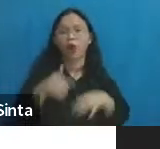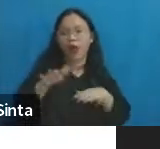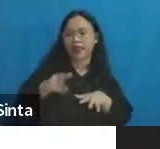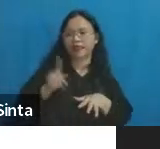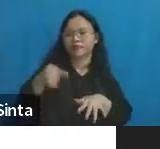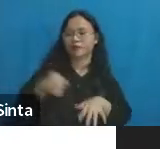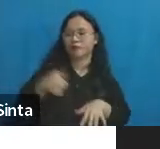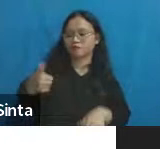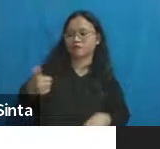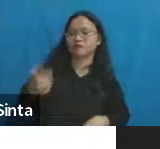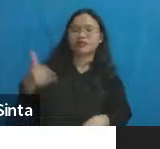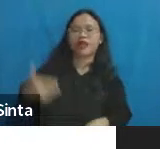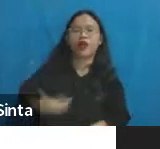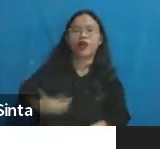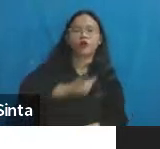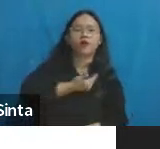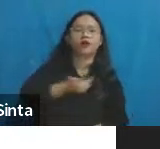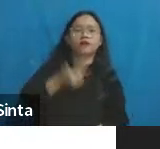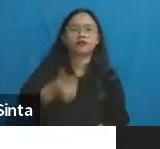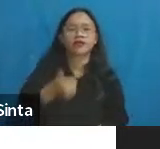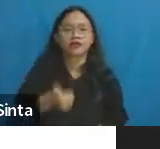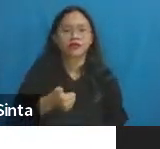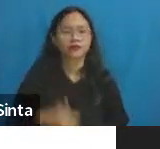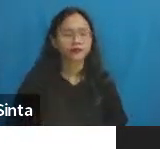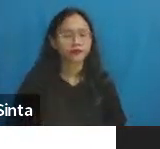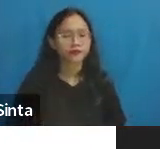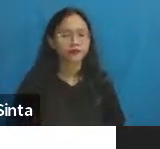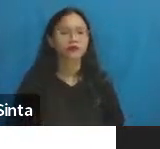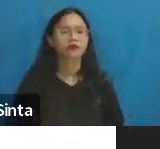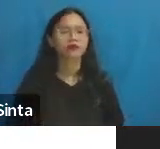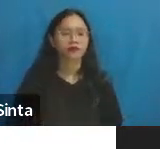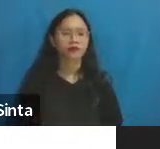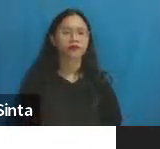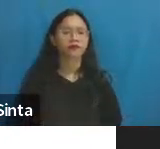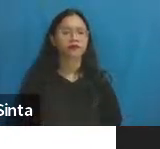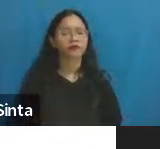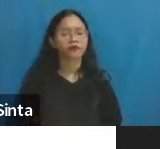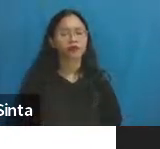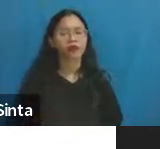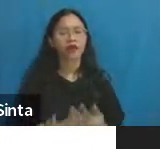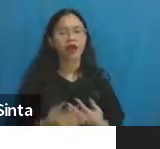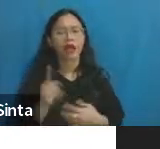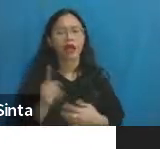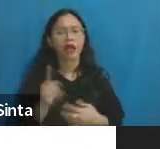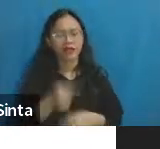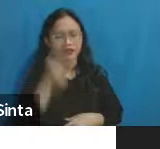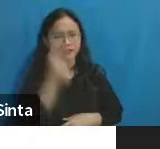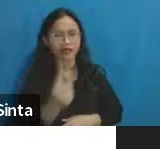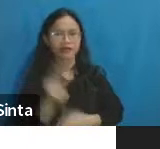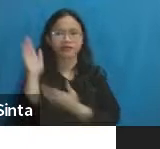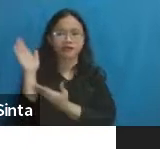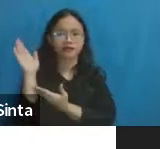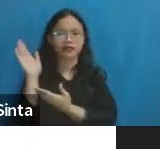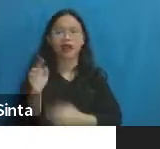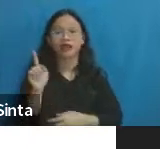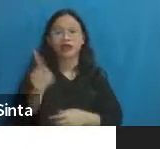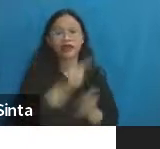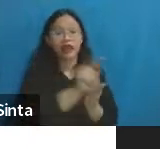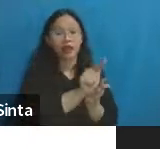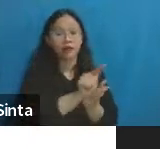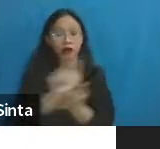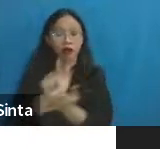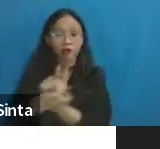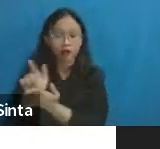So some of the key takeaways that we found in our report are, well, basically that the situation has worsened in terms of